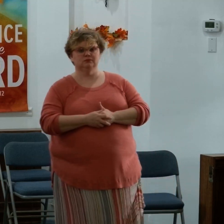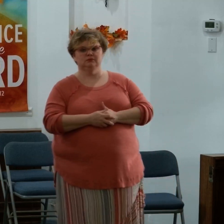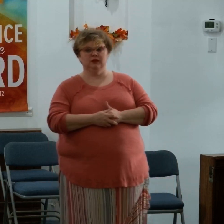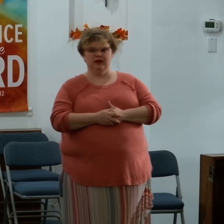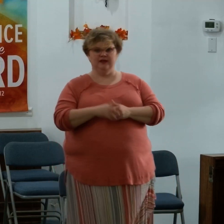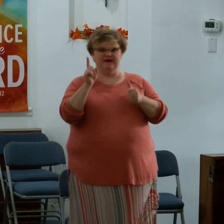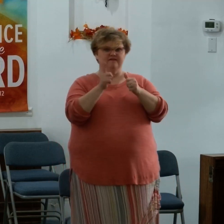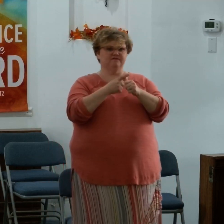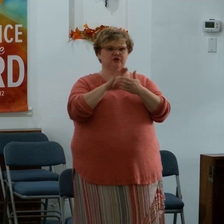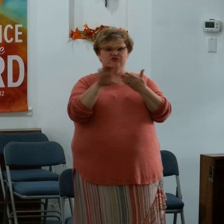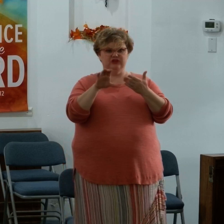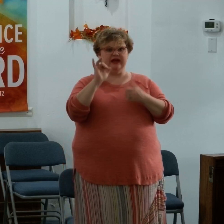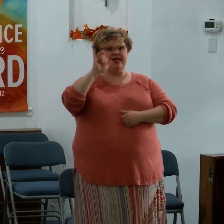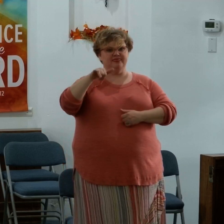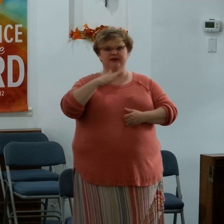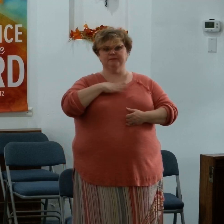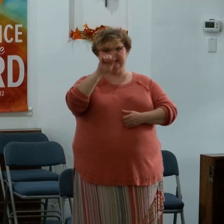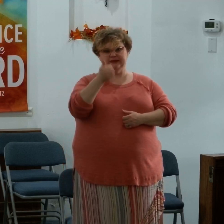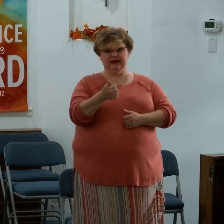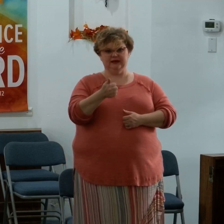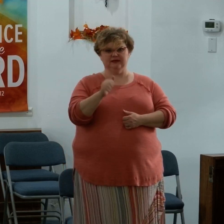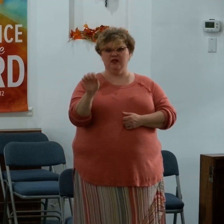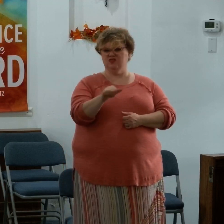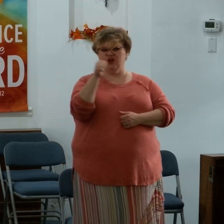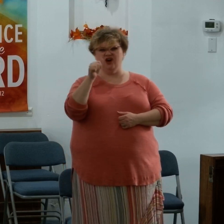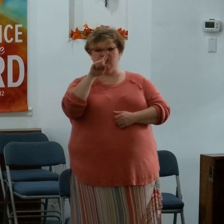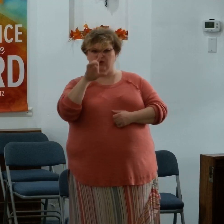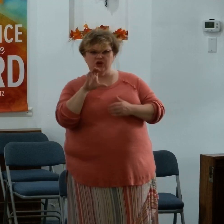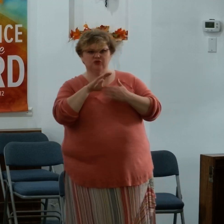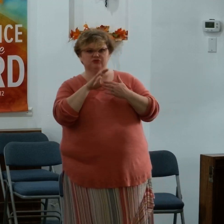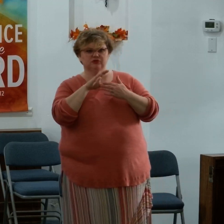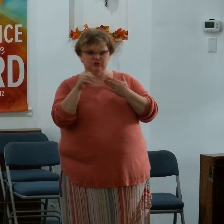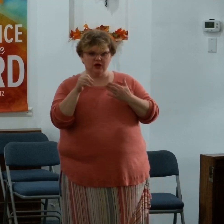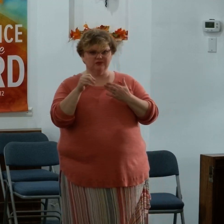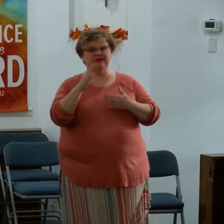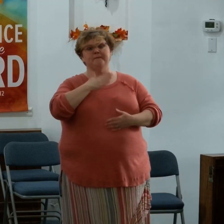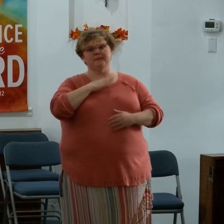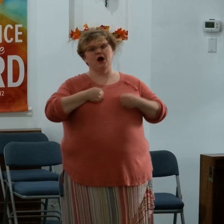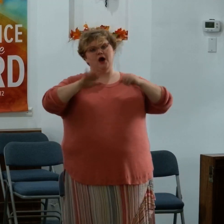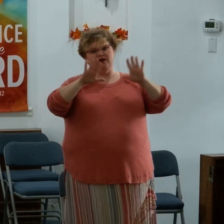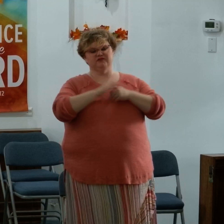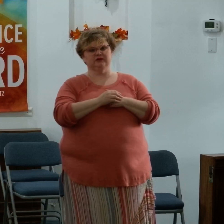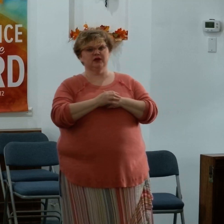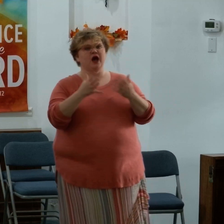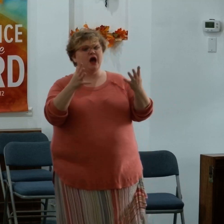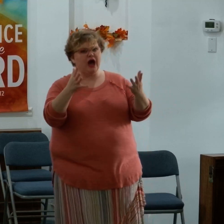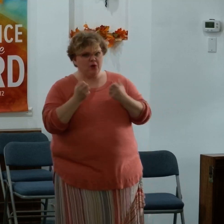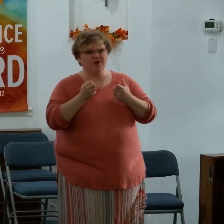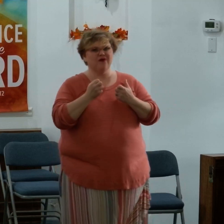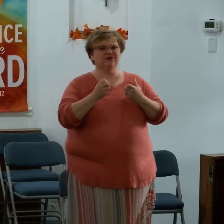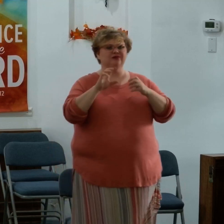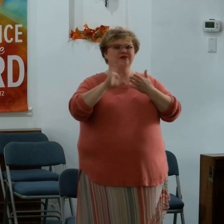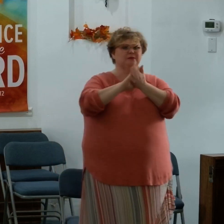I just put in there, that's my tithe. That other $100 check, that was my offering. I want to be a get-to